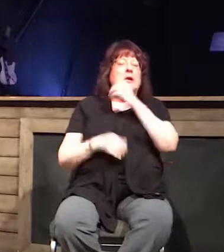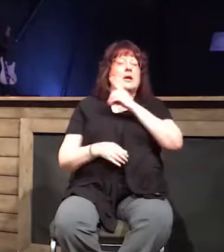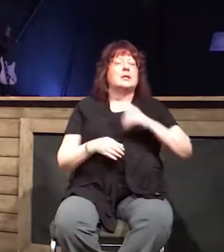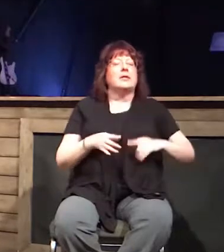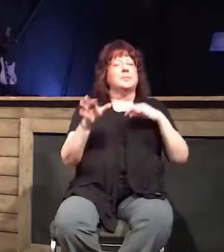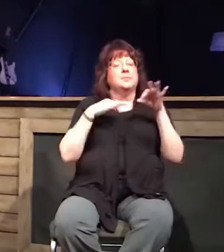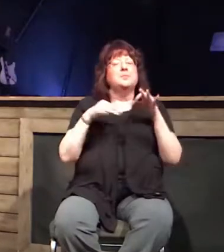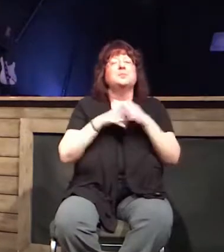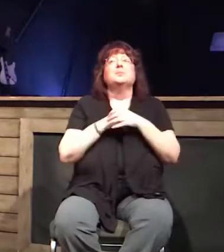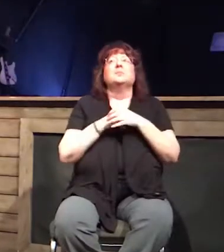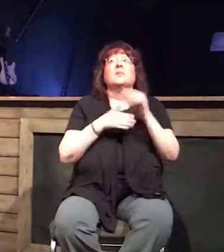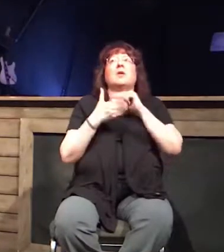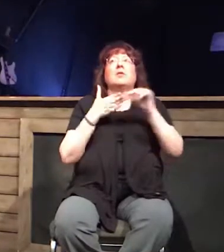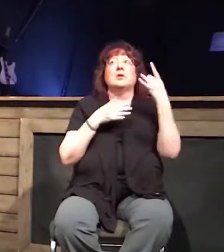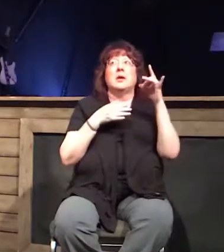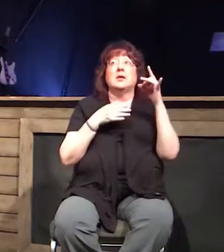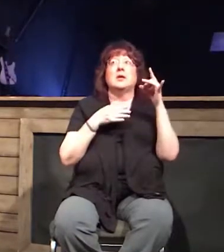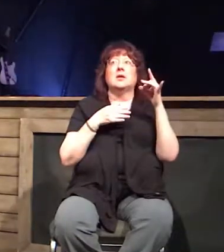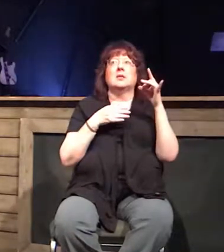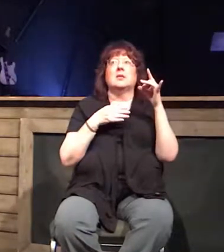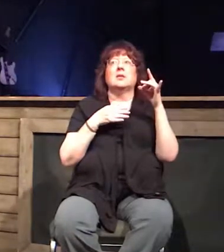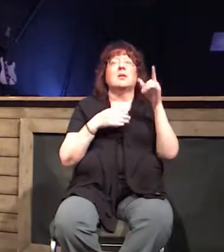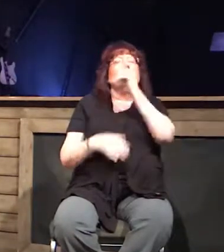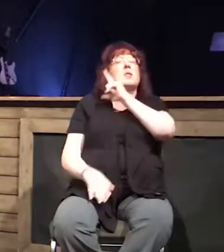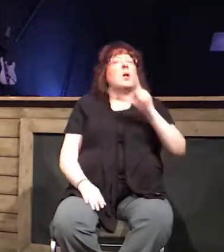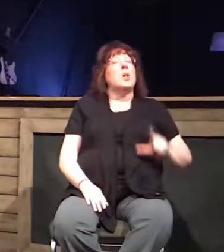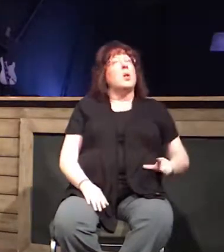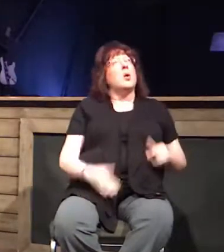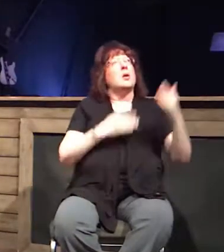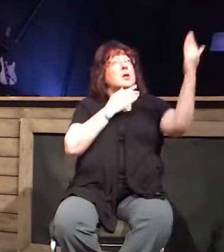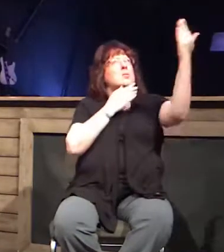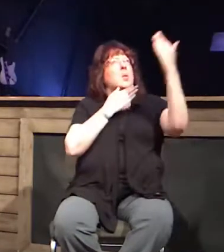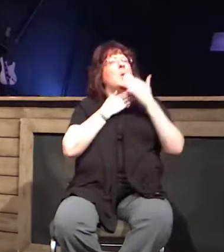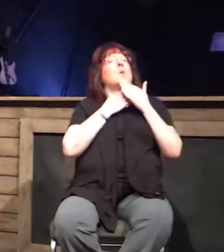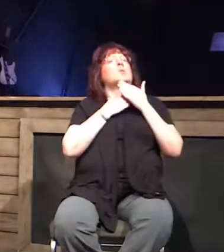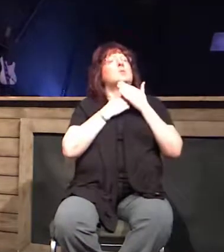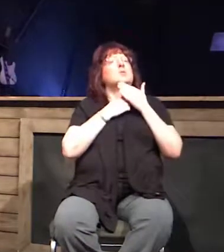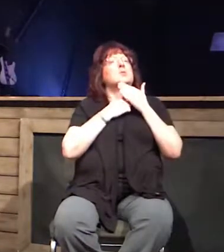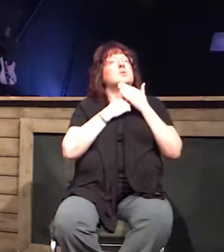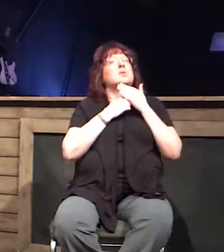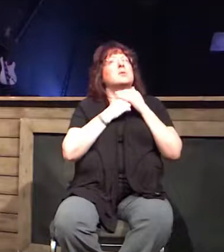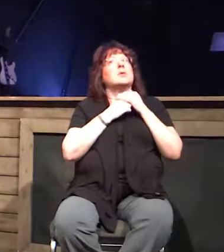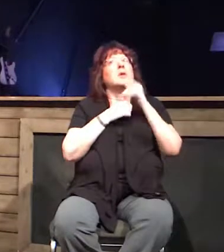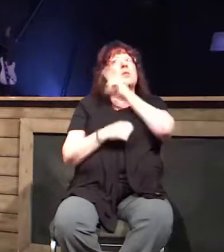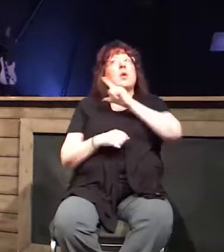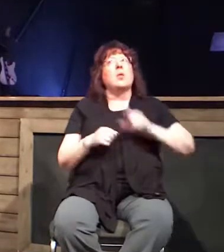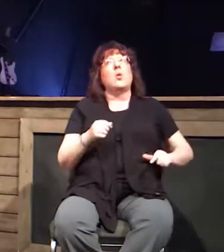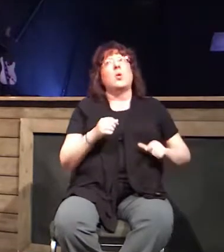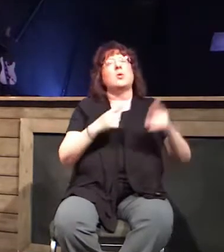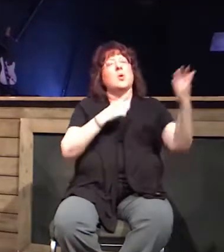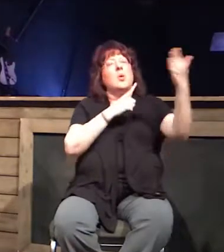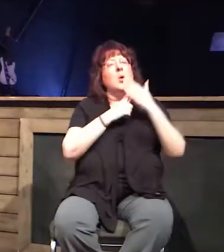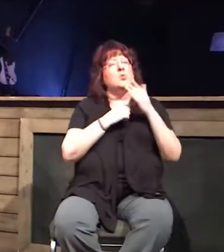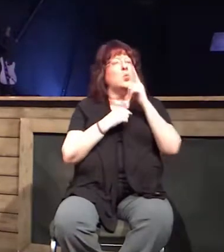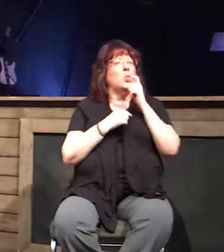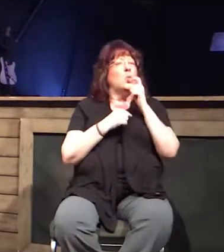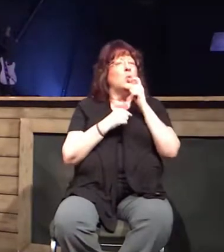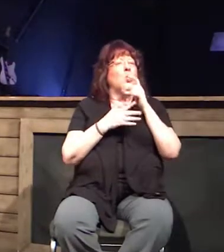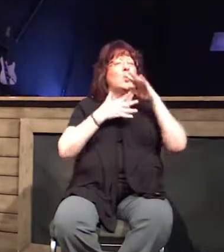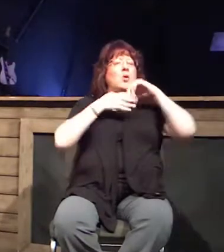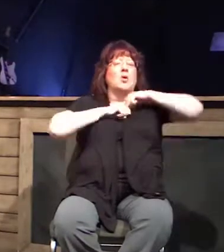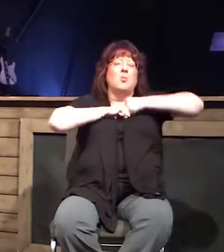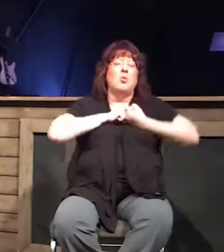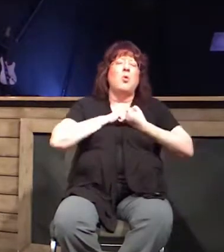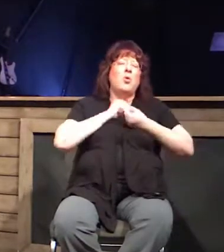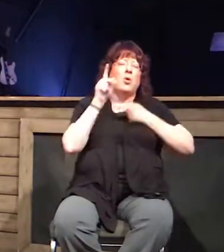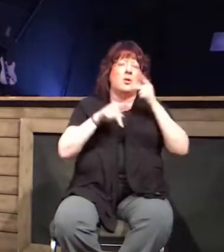David says in verse 18, "The Lord is close." Everybody say close. Close. "The Lord is close to whom?"